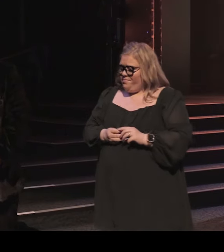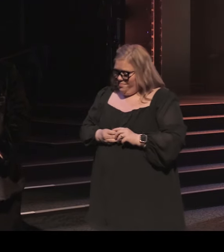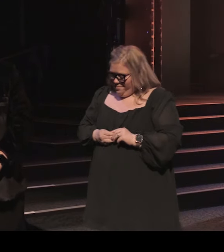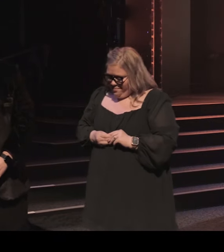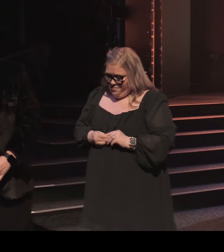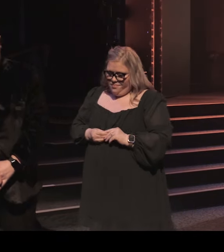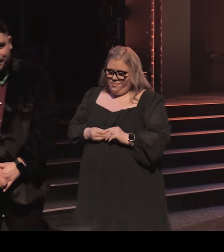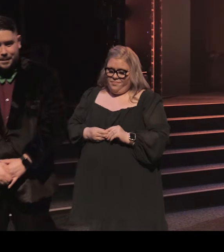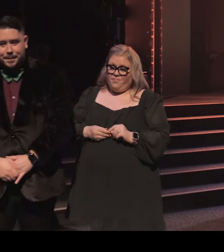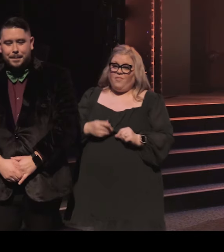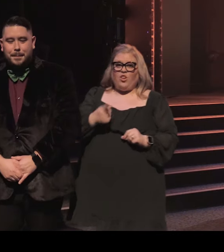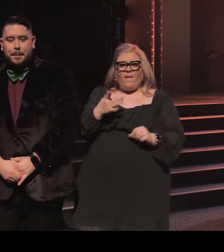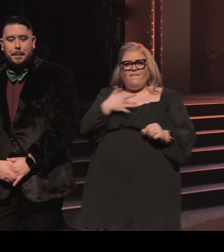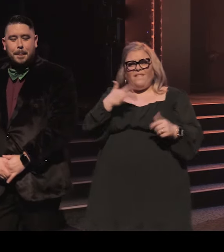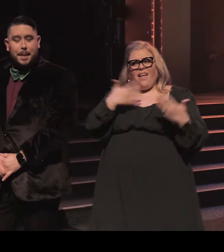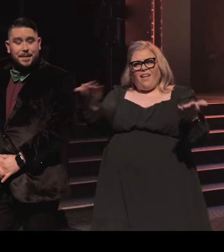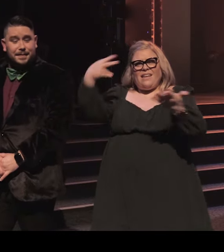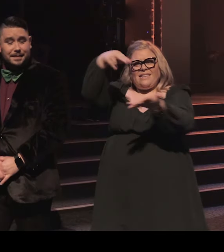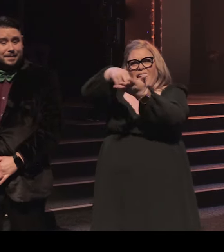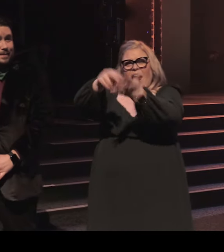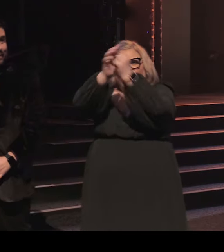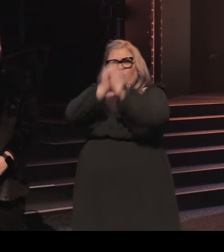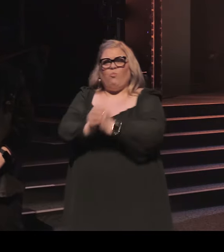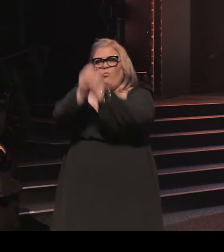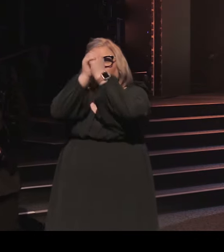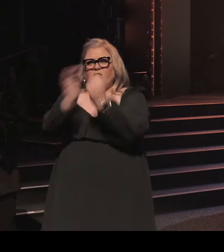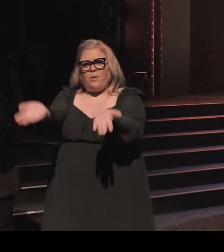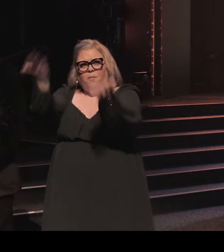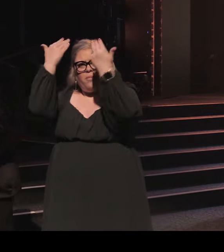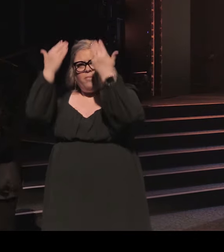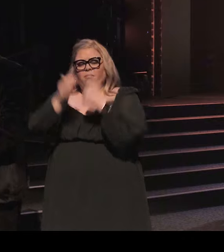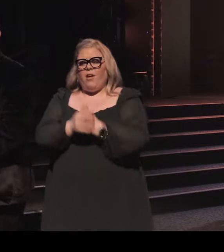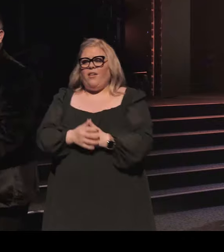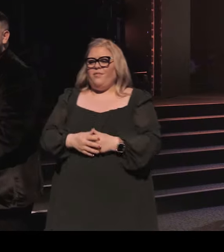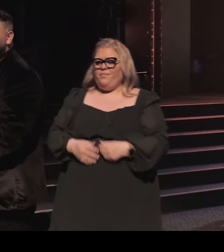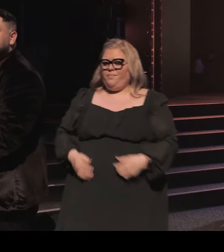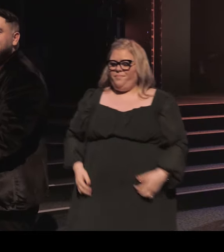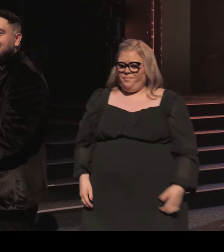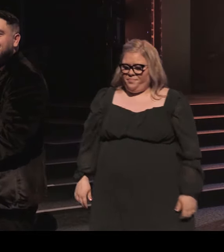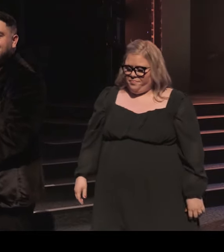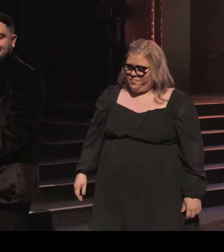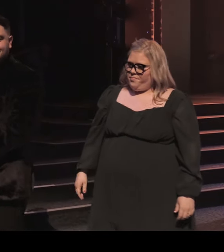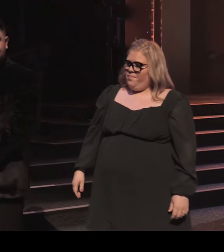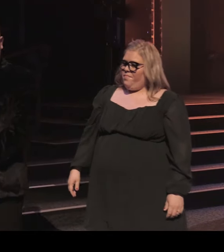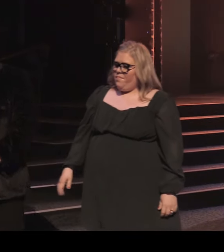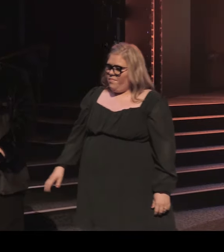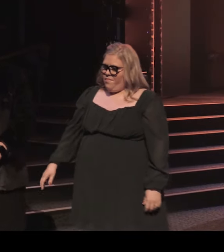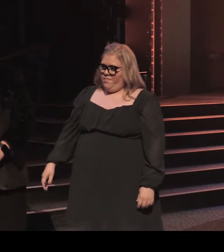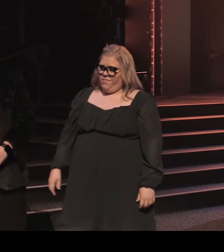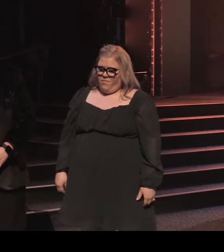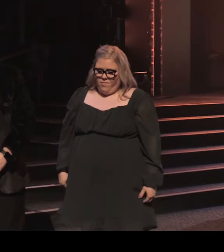wonderful? If you feel it, would you stand and worship the wonderful counselor with me in this place tonight? Come on, let's worship the King.